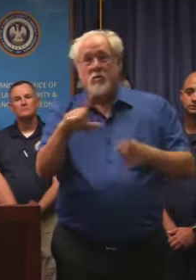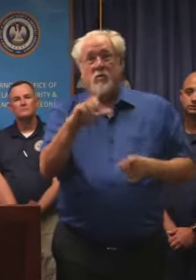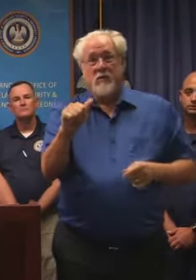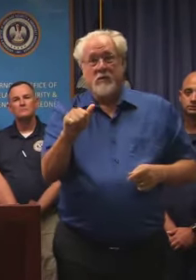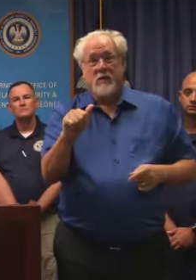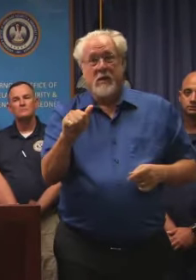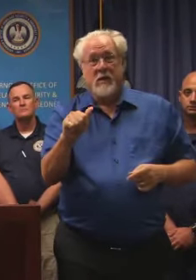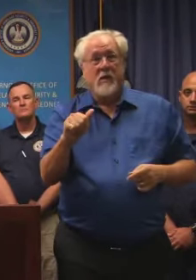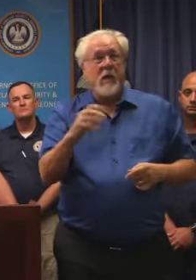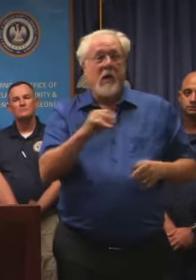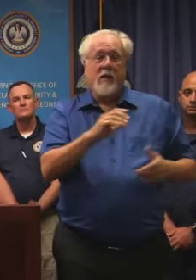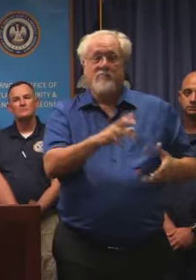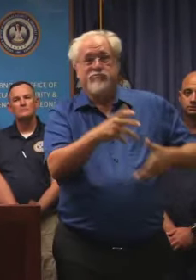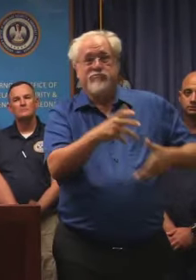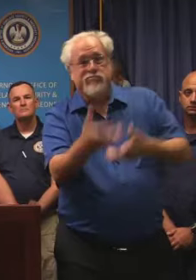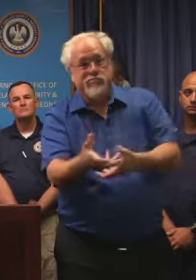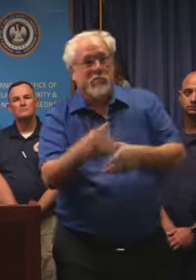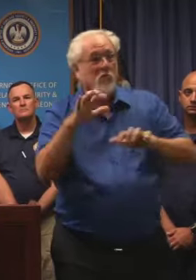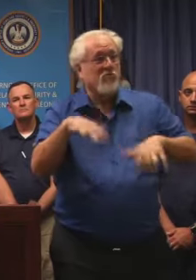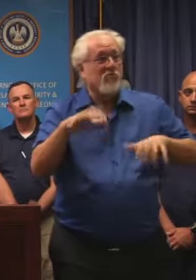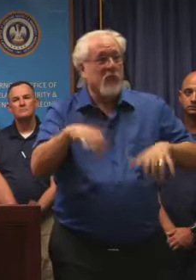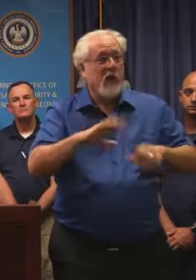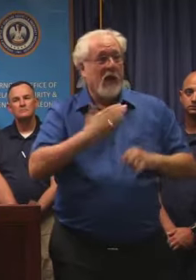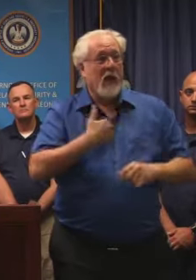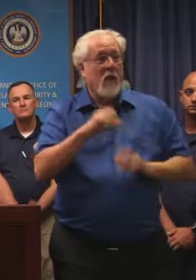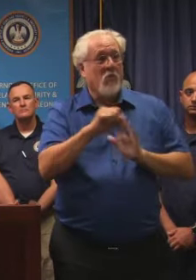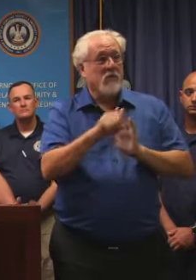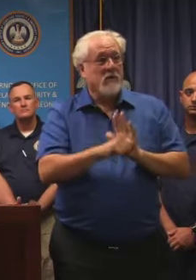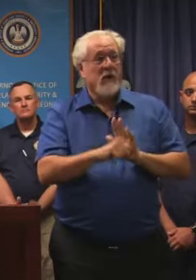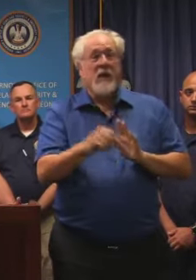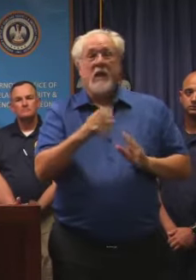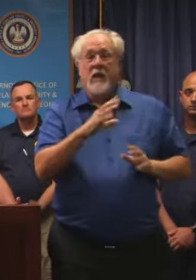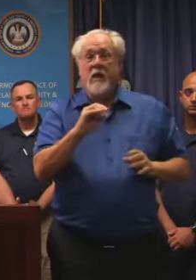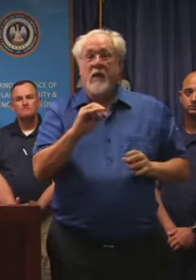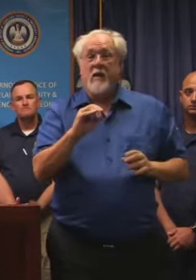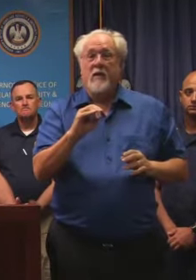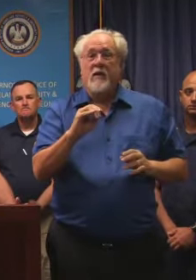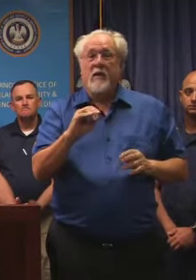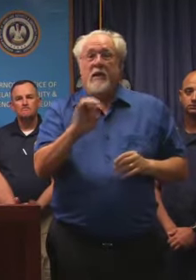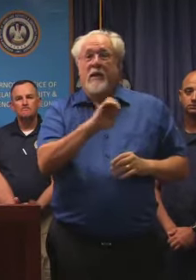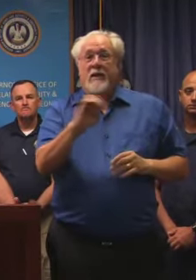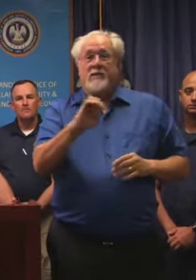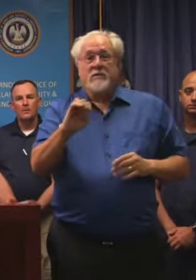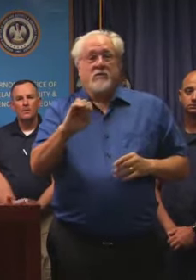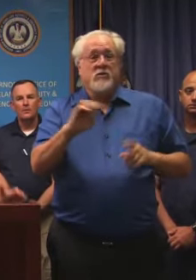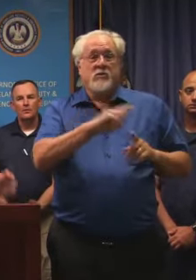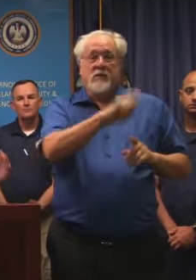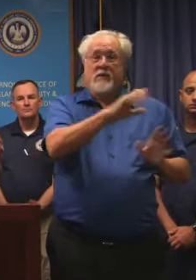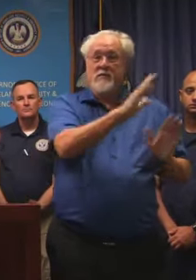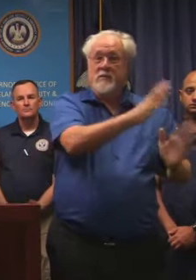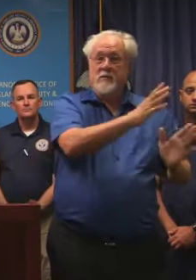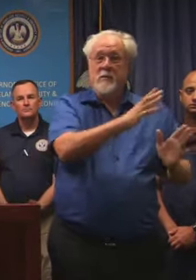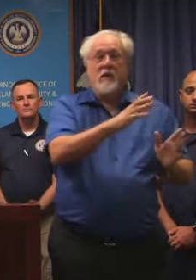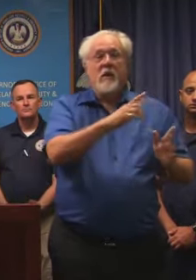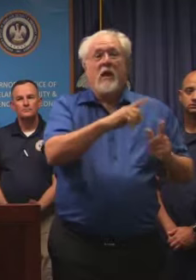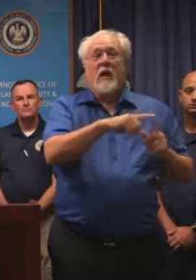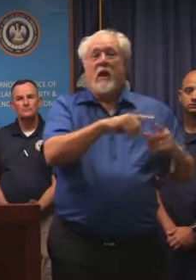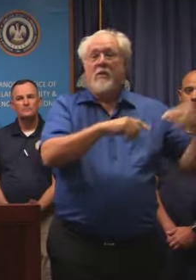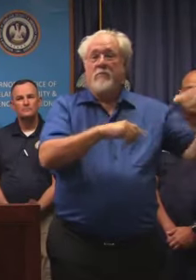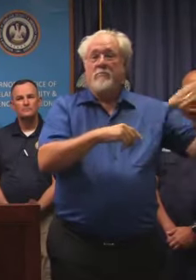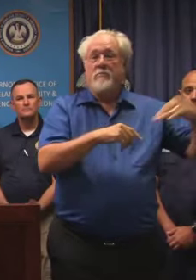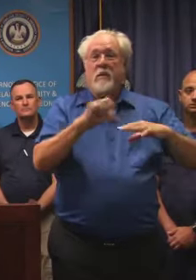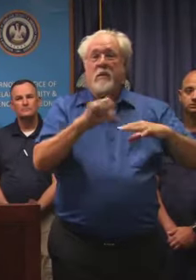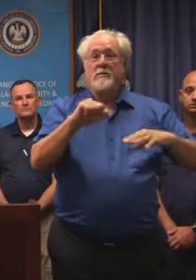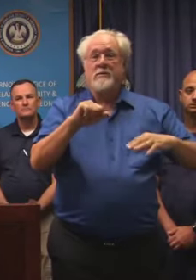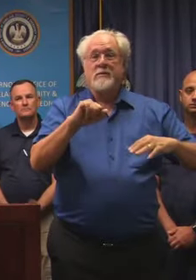Louisiana and dumps a lot of rain in our state and in eastern portions of Texas, all of which drain to the Sabine River,